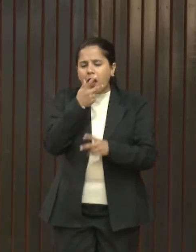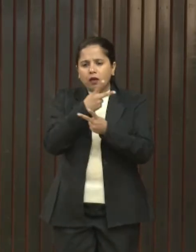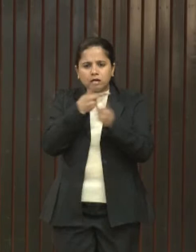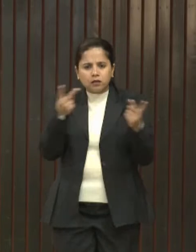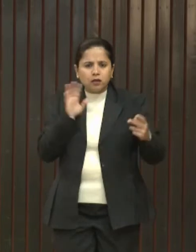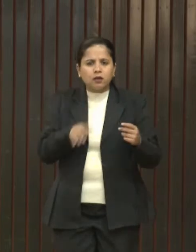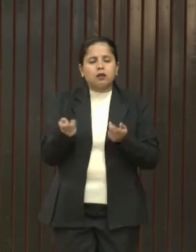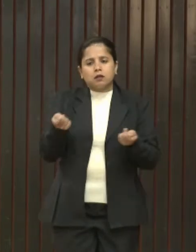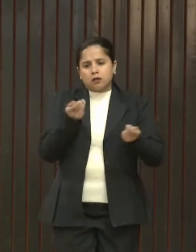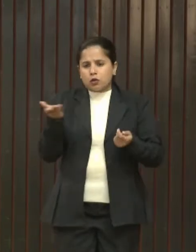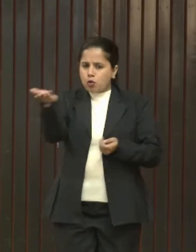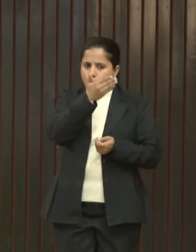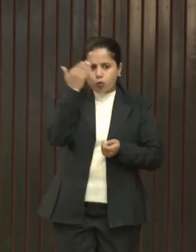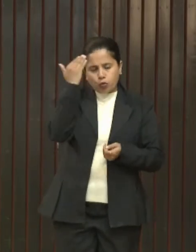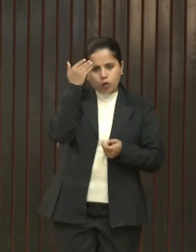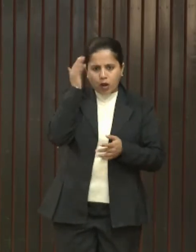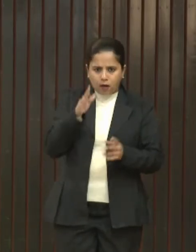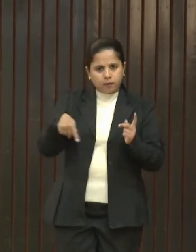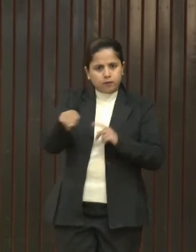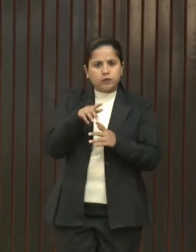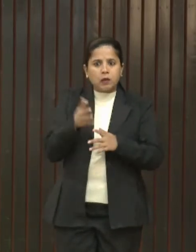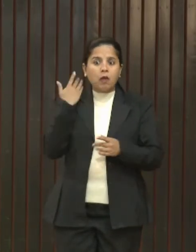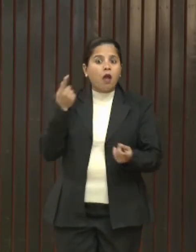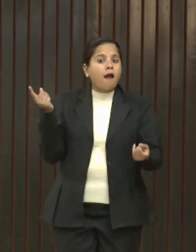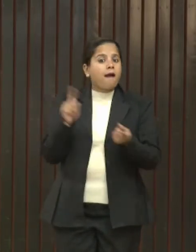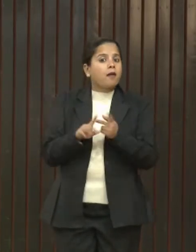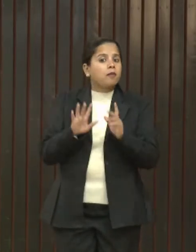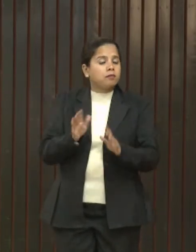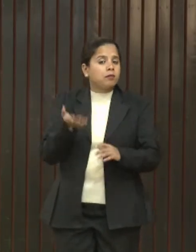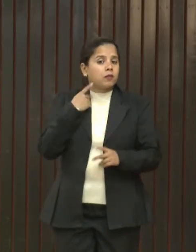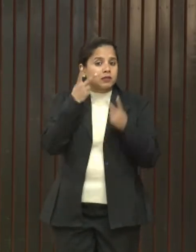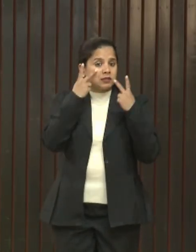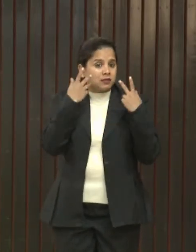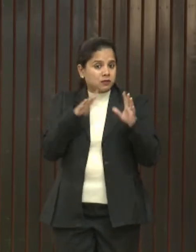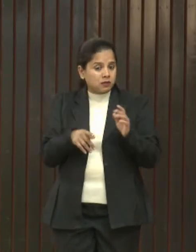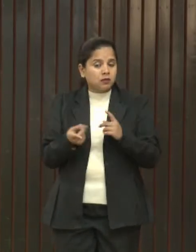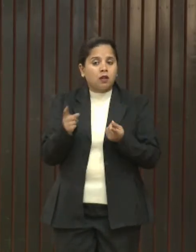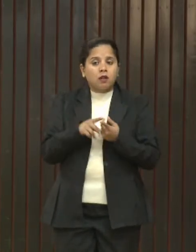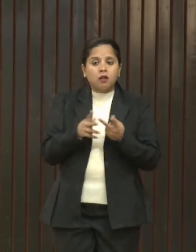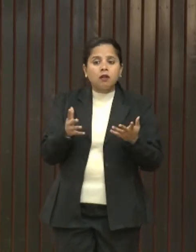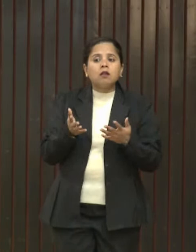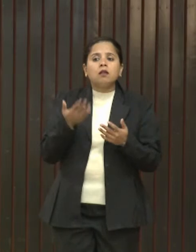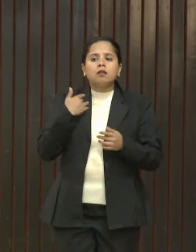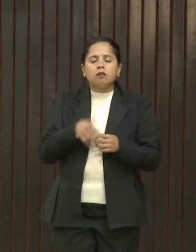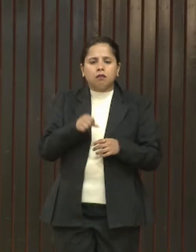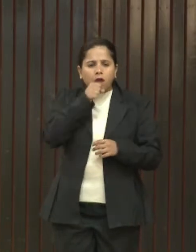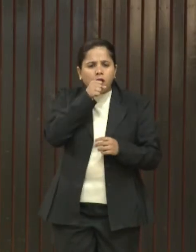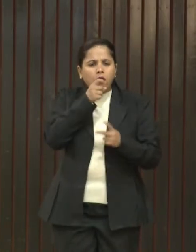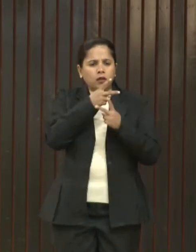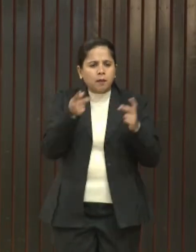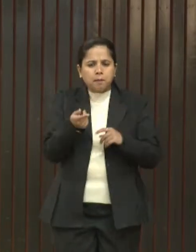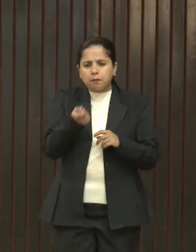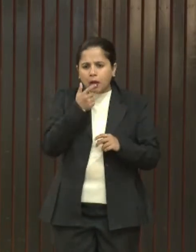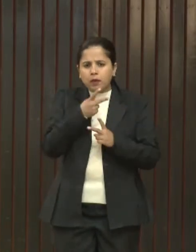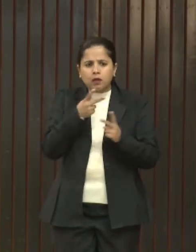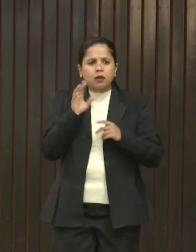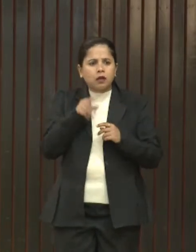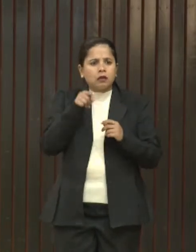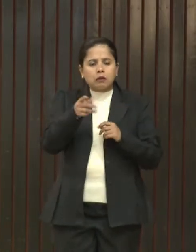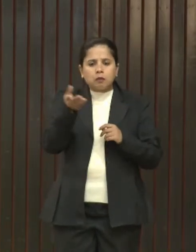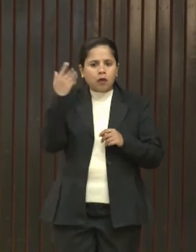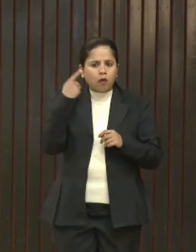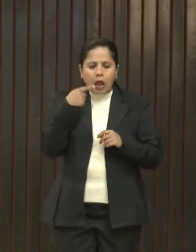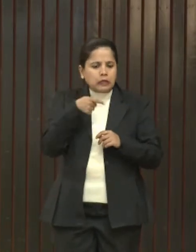of you may be aware of the kind of tragedy that we've witnessed with substandard cough medication, some of this can be traced back